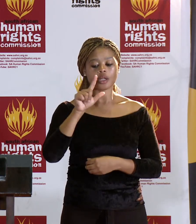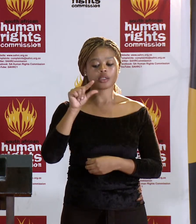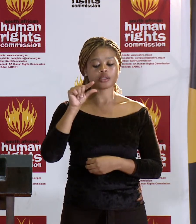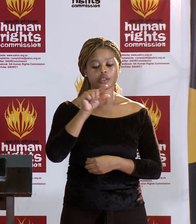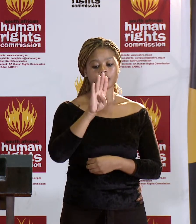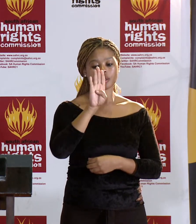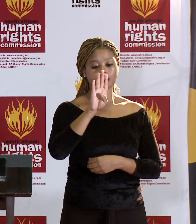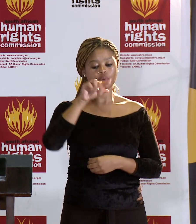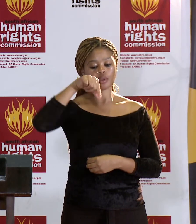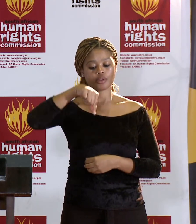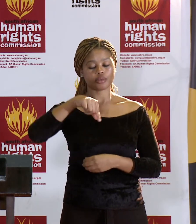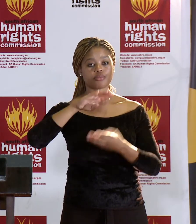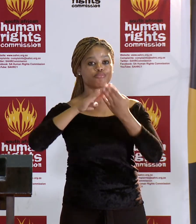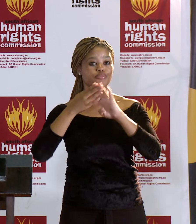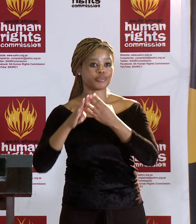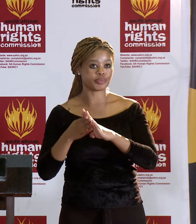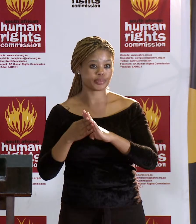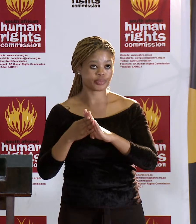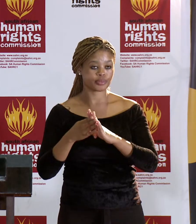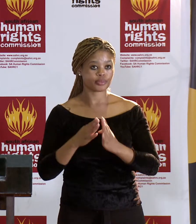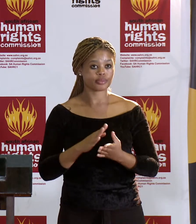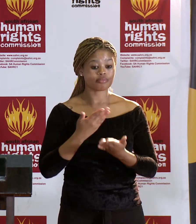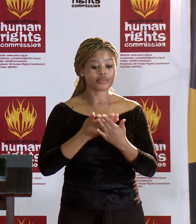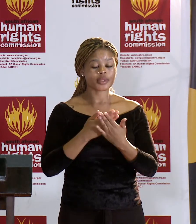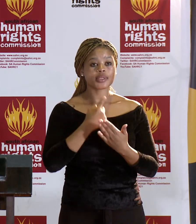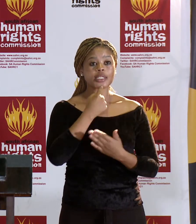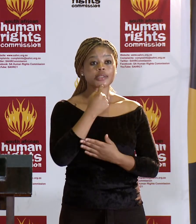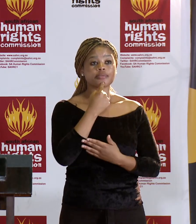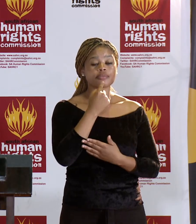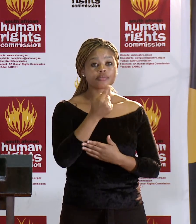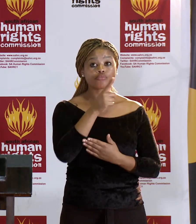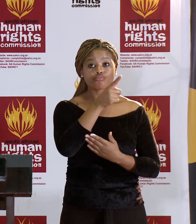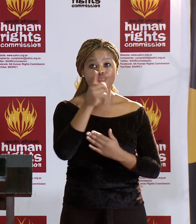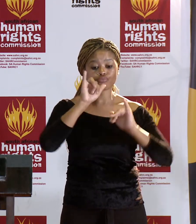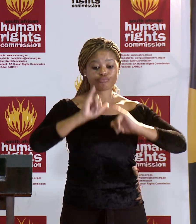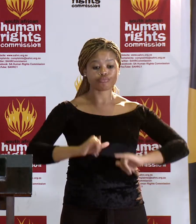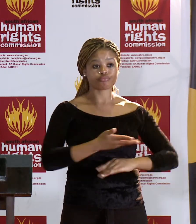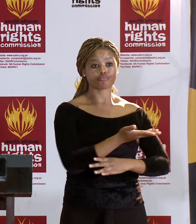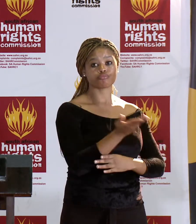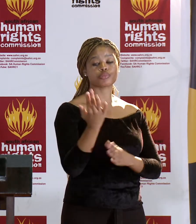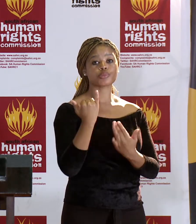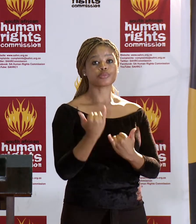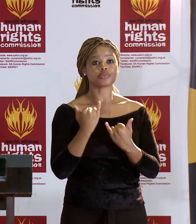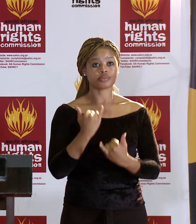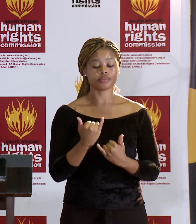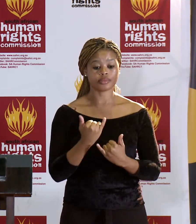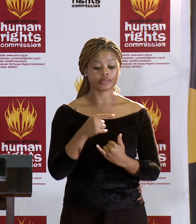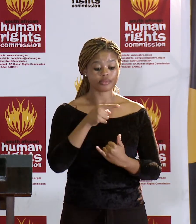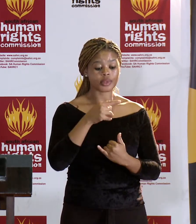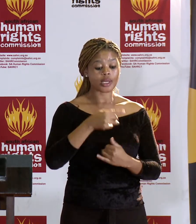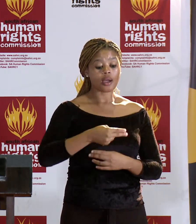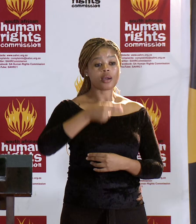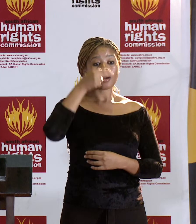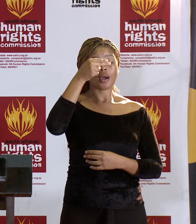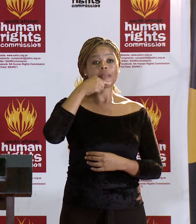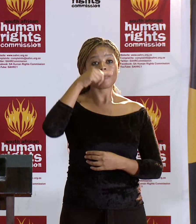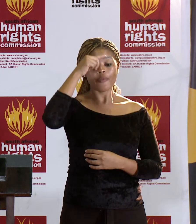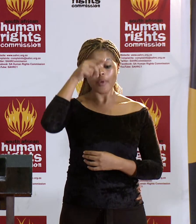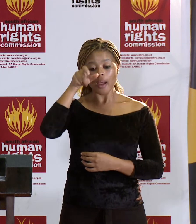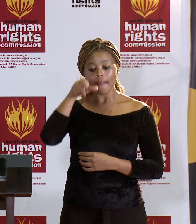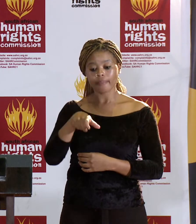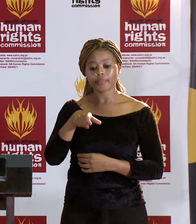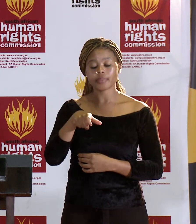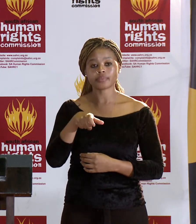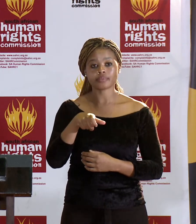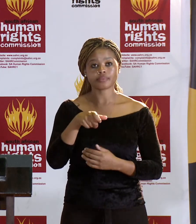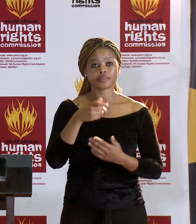LGBTQ community. I can tell you, as we sit here today, that high-profiled person is going